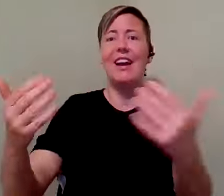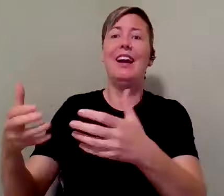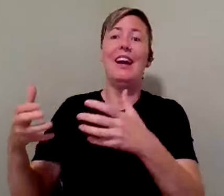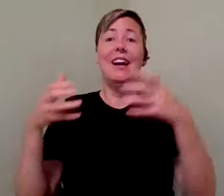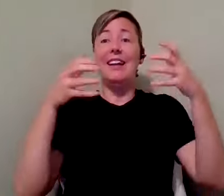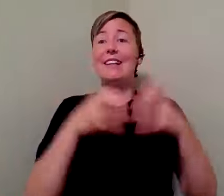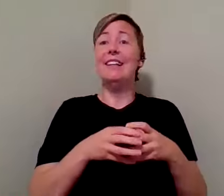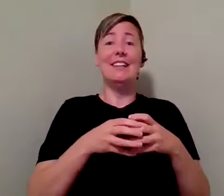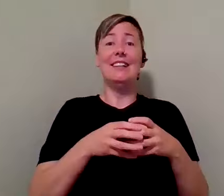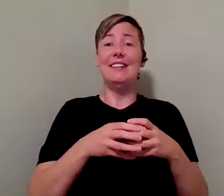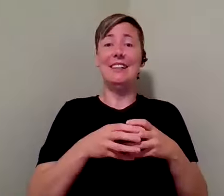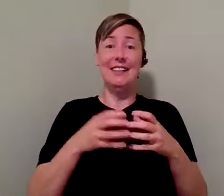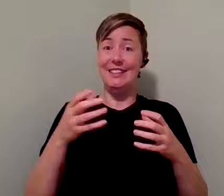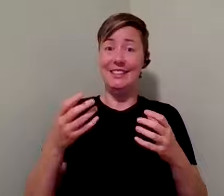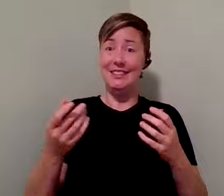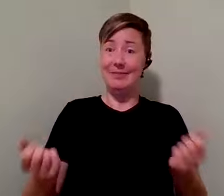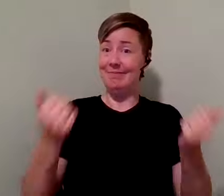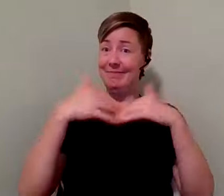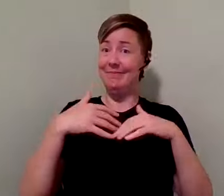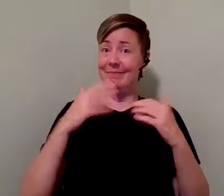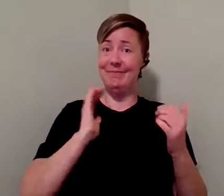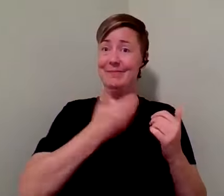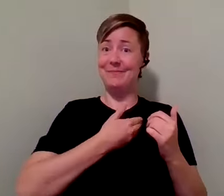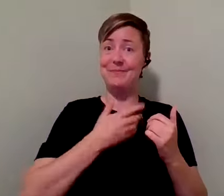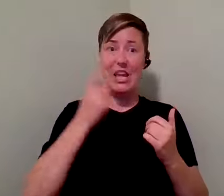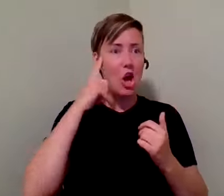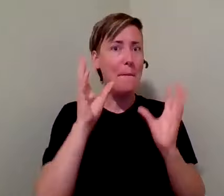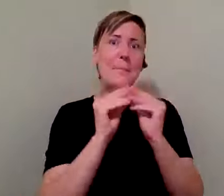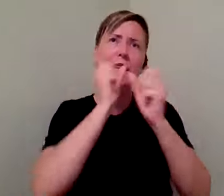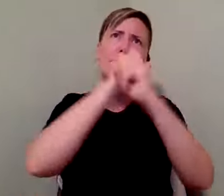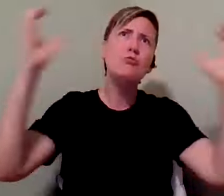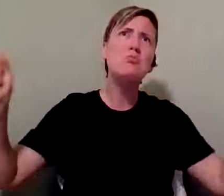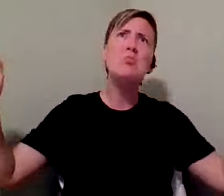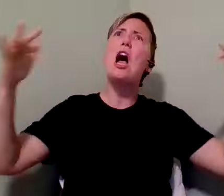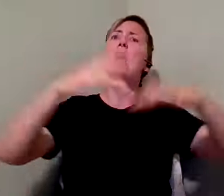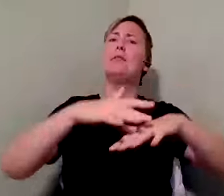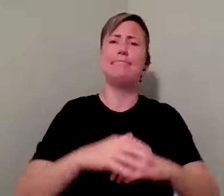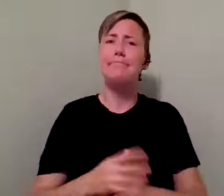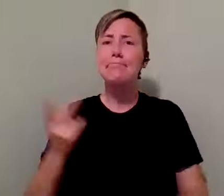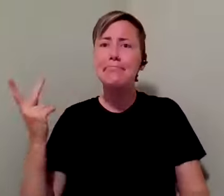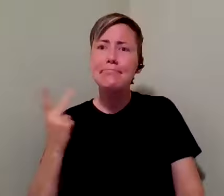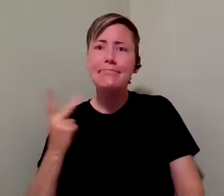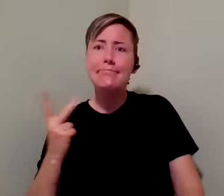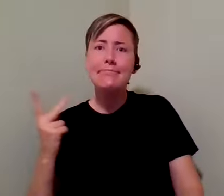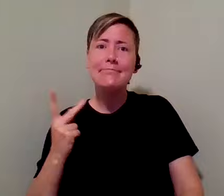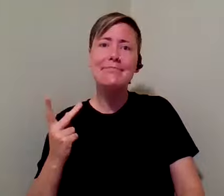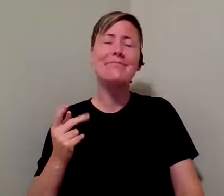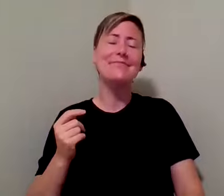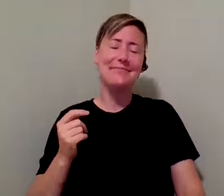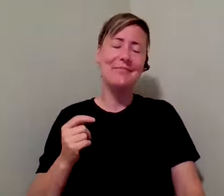they're going to the meeting, and they get the two of us. You know, a spiritual experience was in